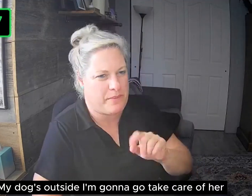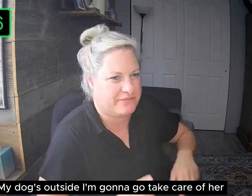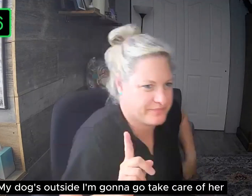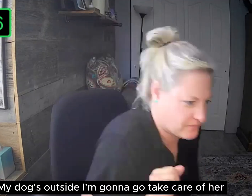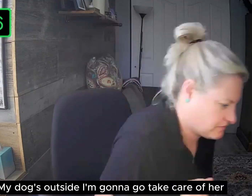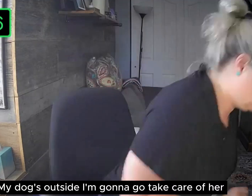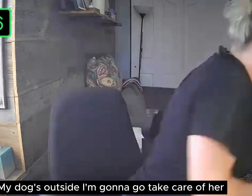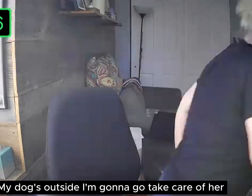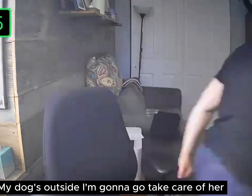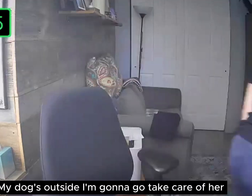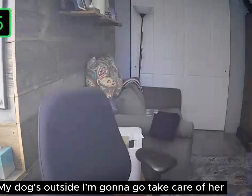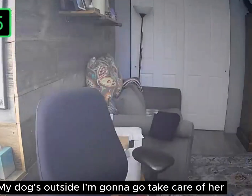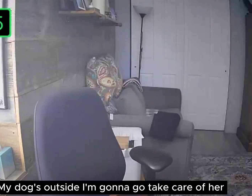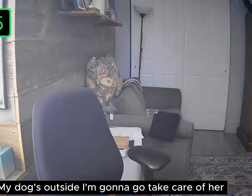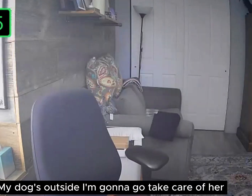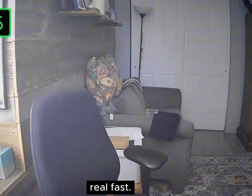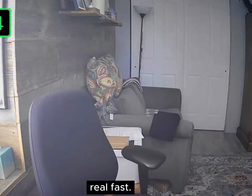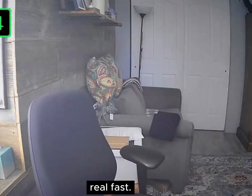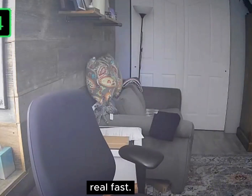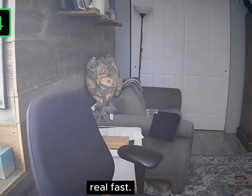My dog's outside. I'm gonna go take care of her real fast.